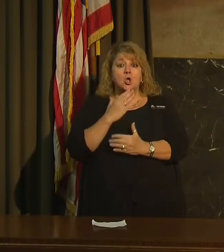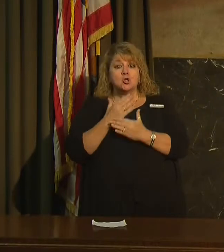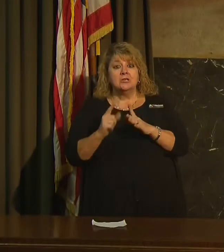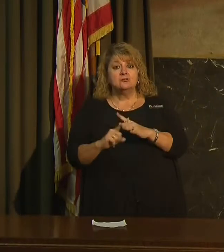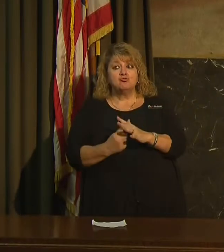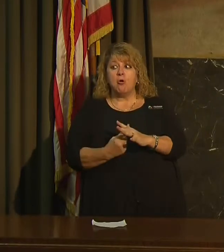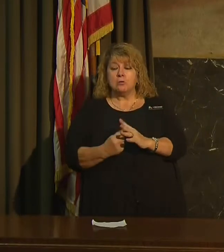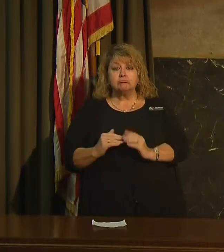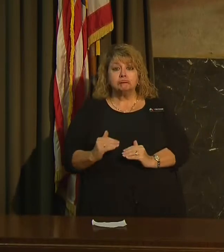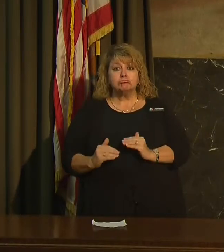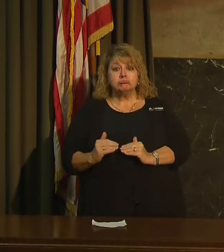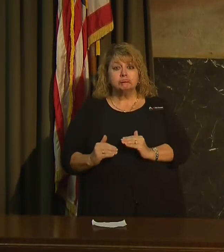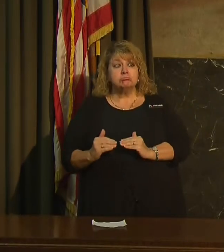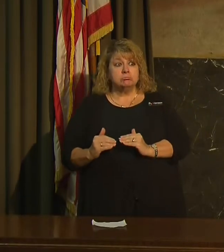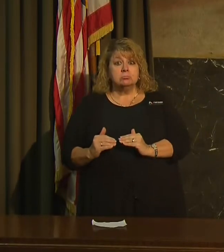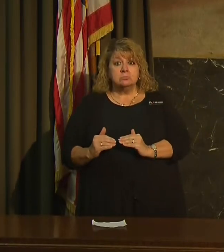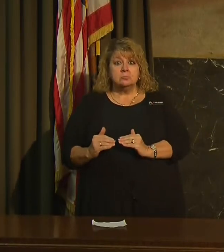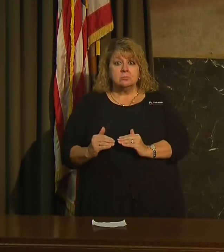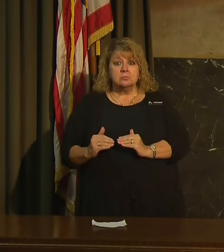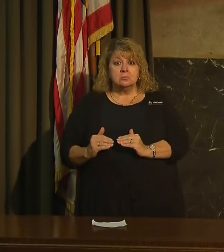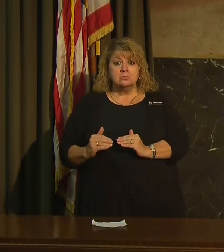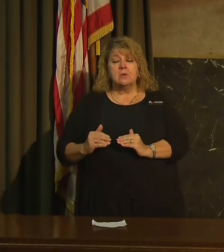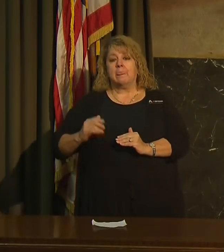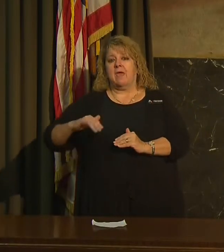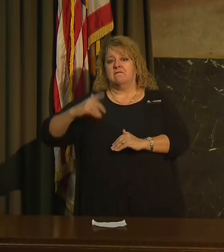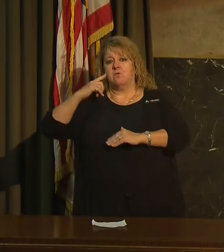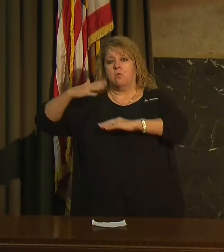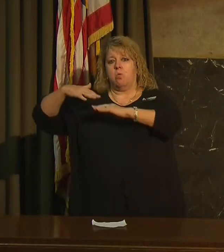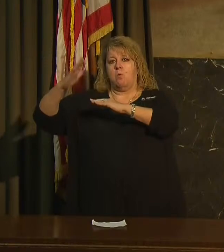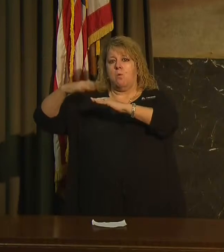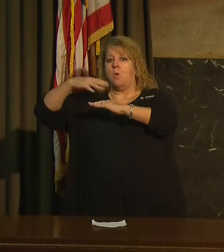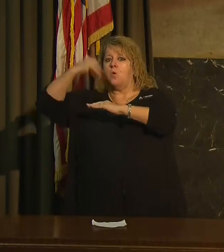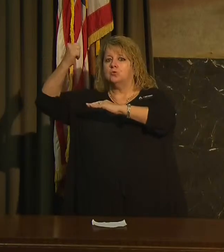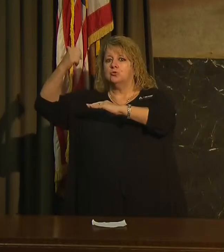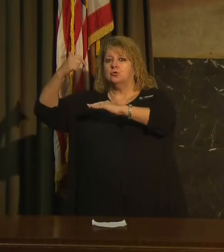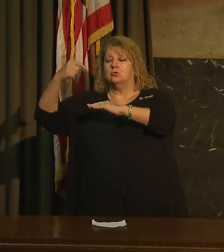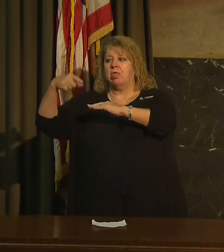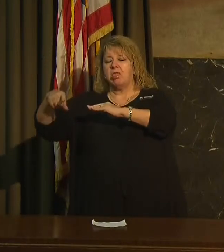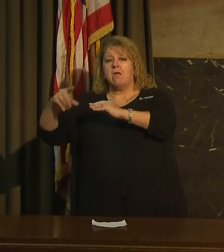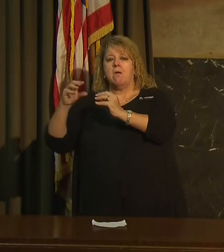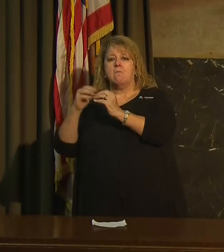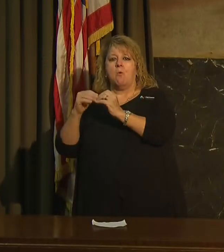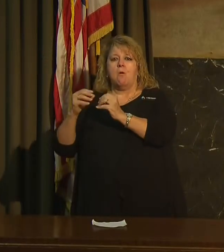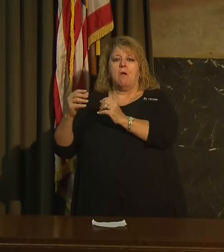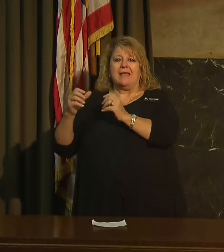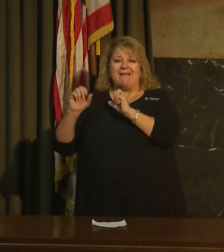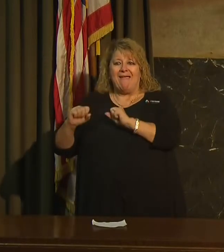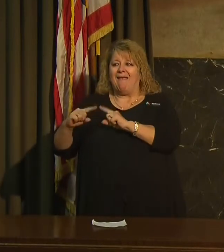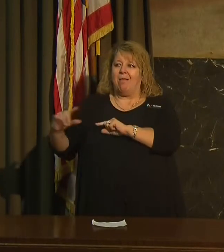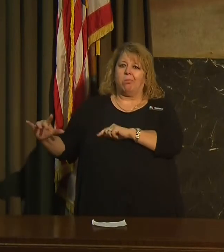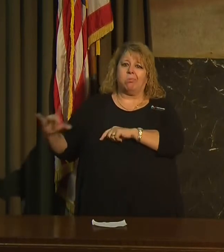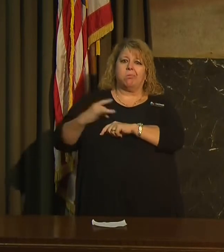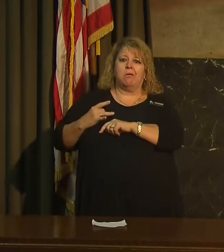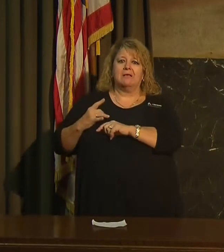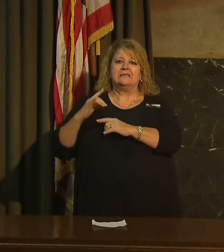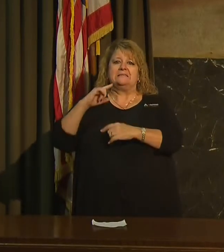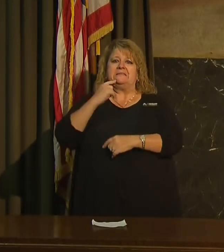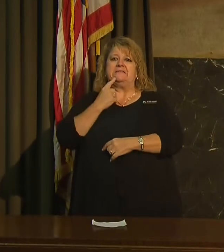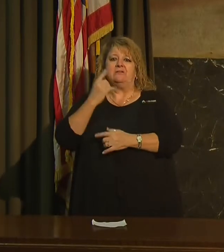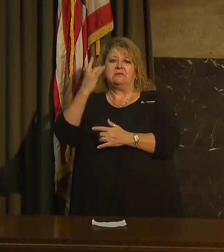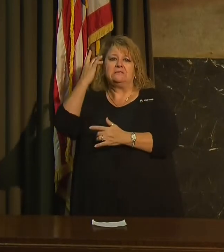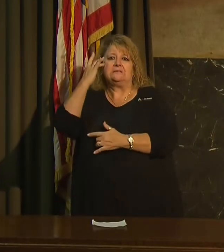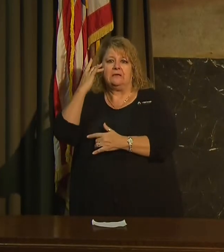start, especially for our older and more vulnerable populations. So taking all